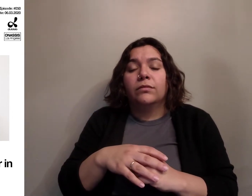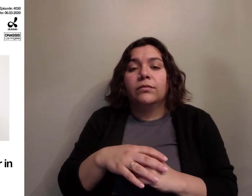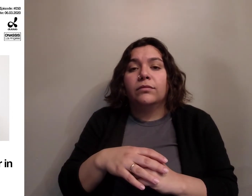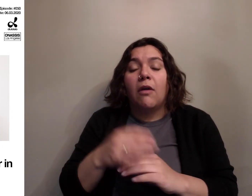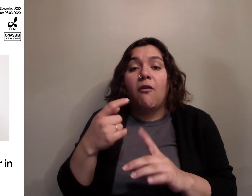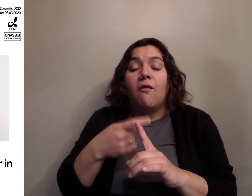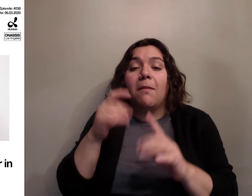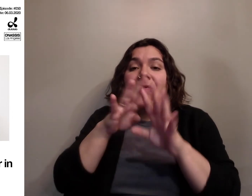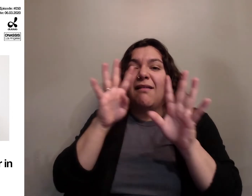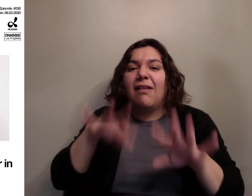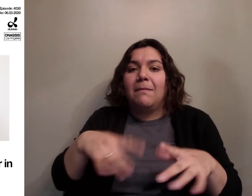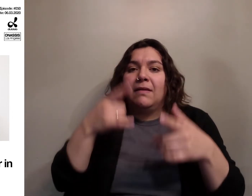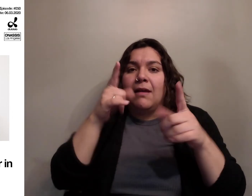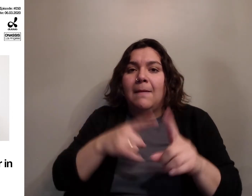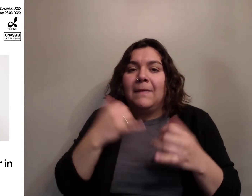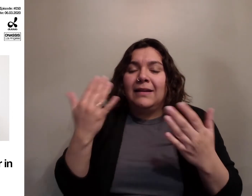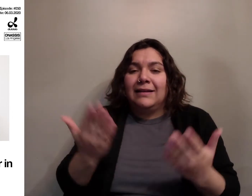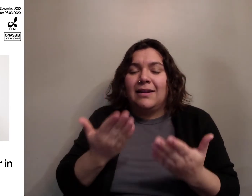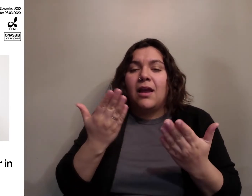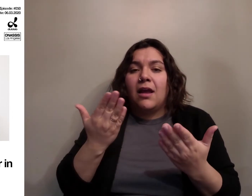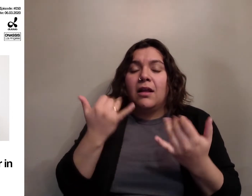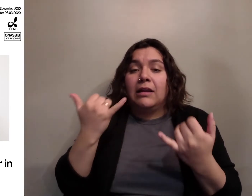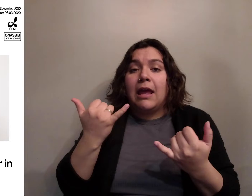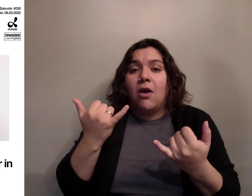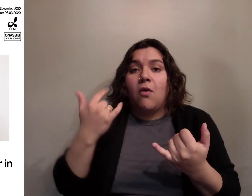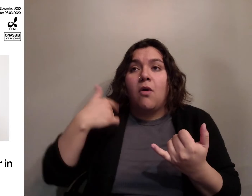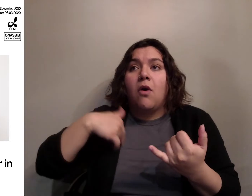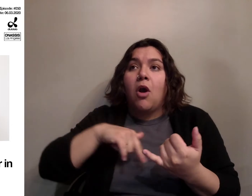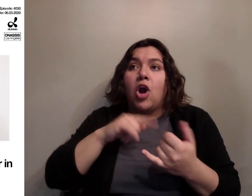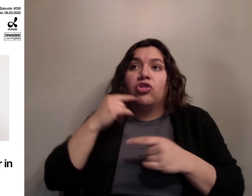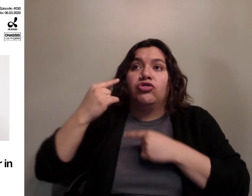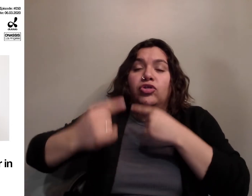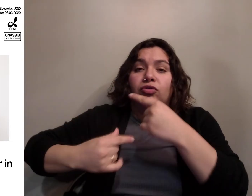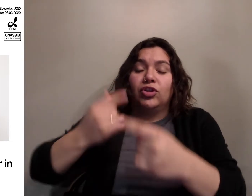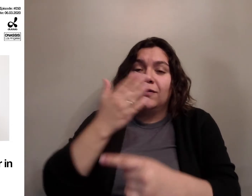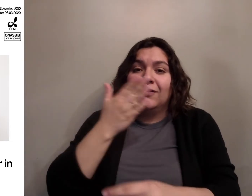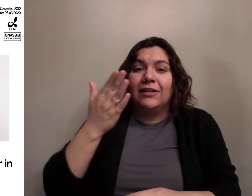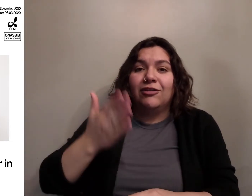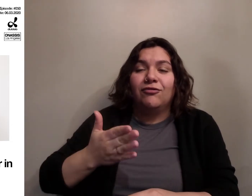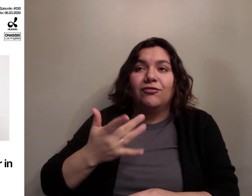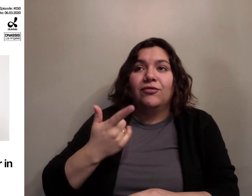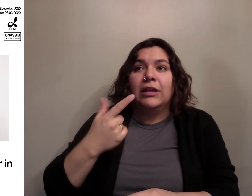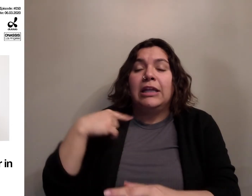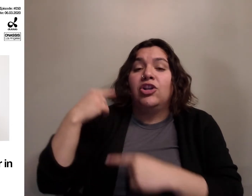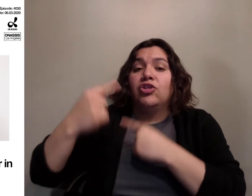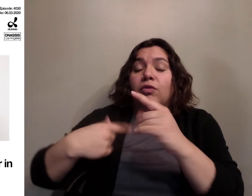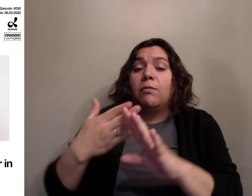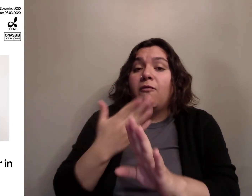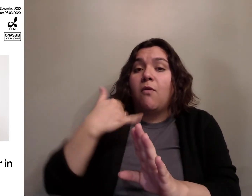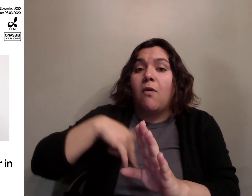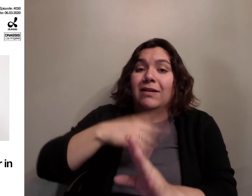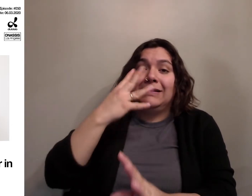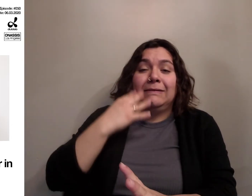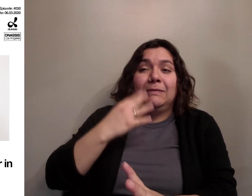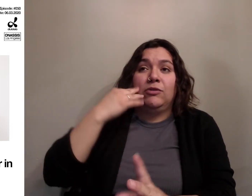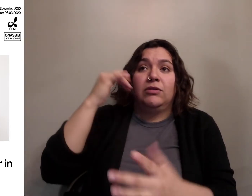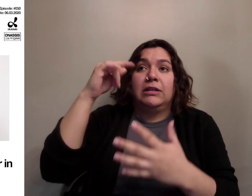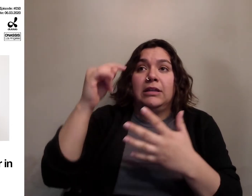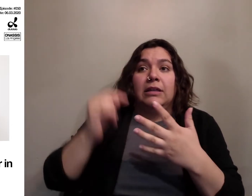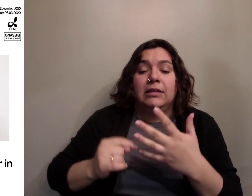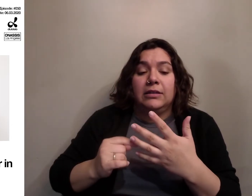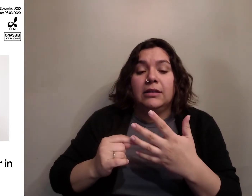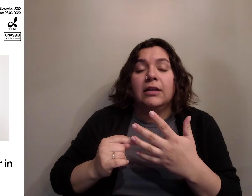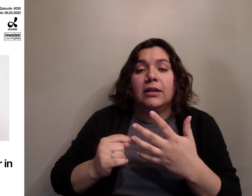part of that comes from the climate that we're in, where our generation